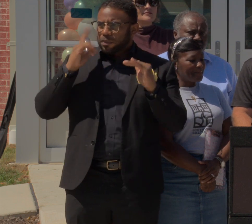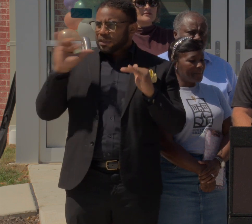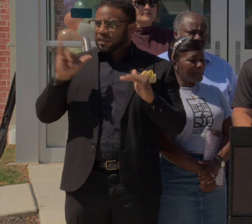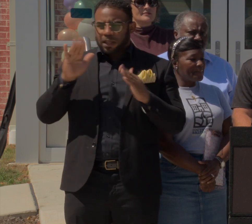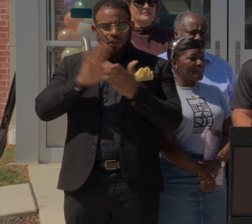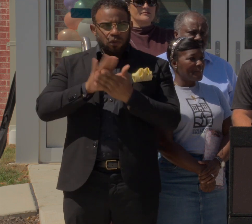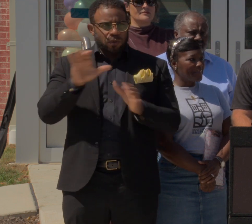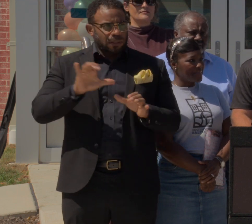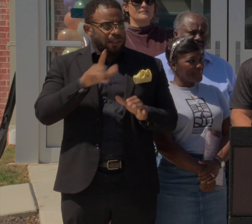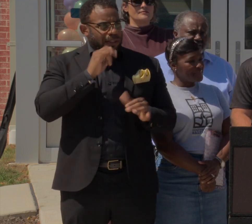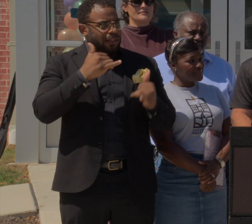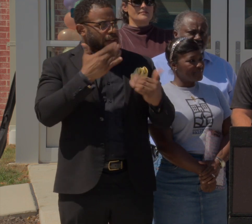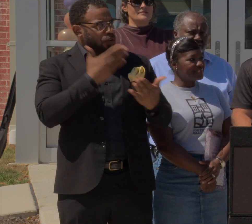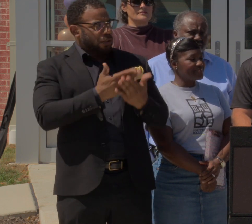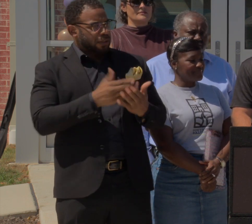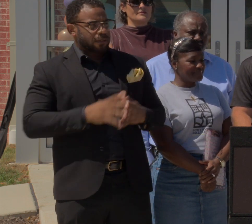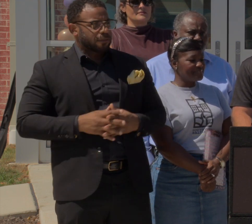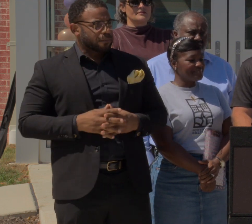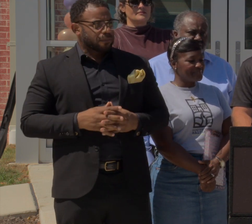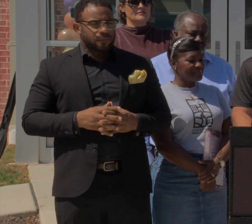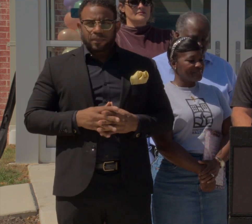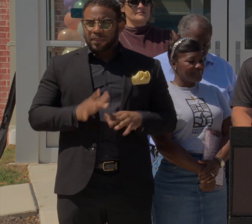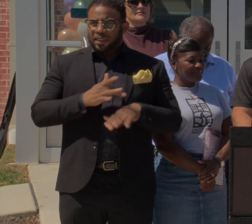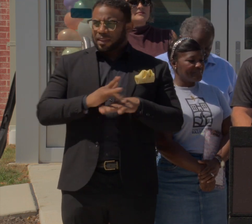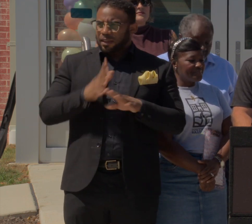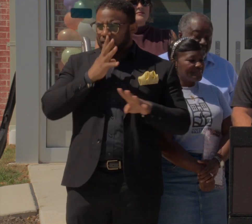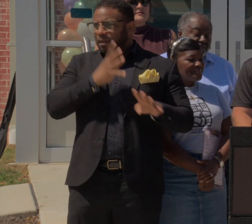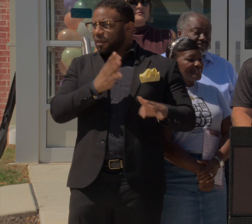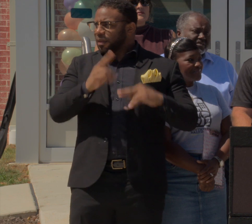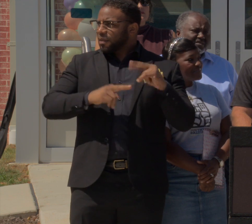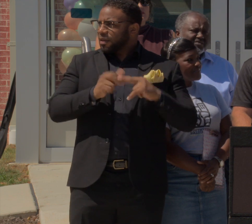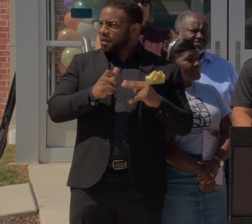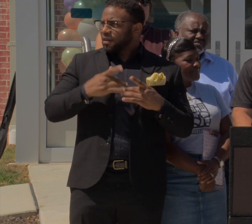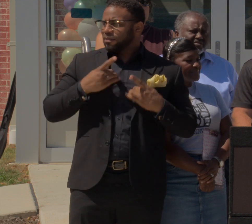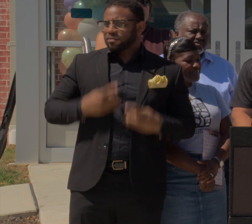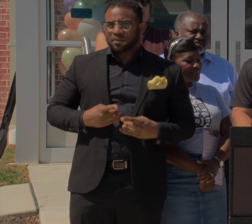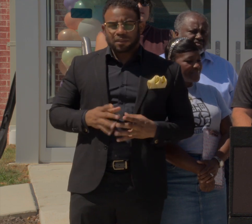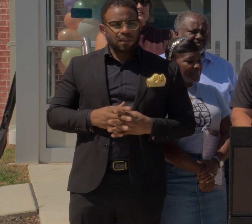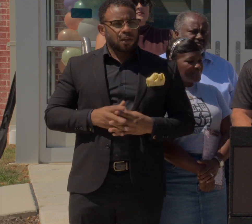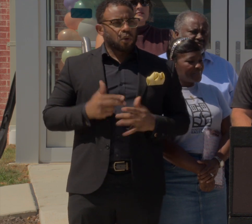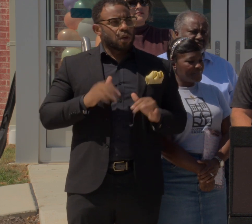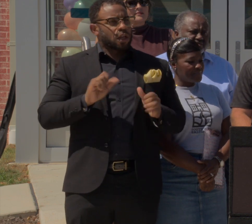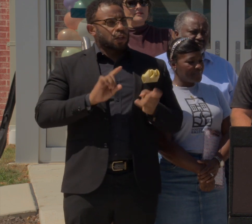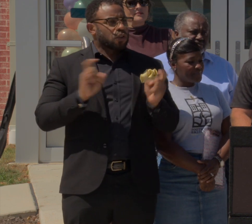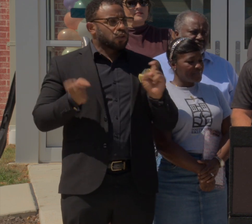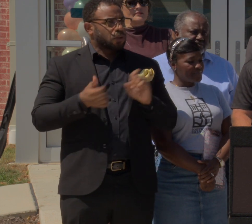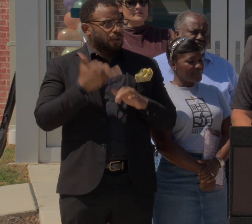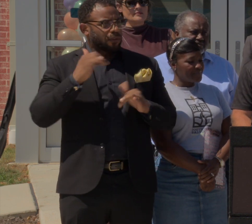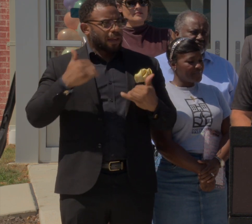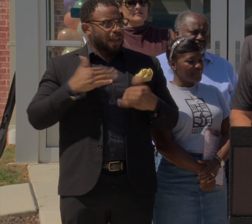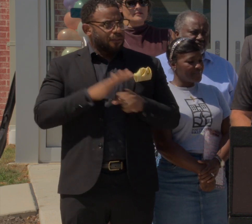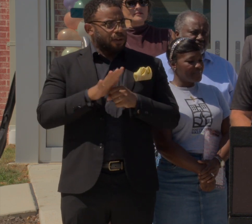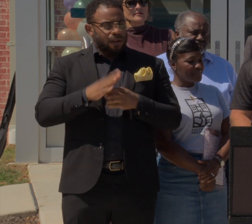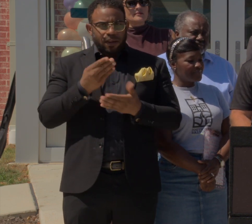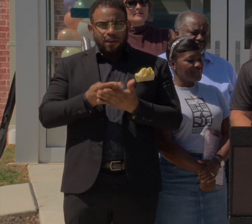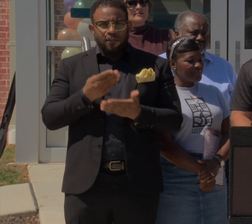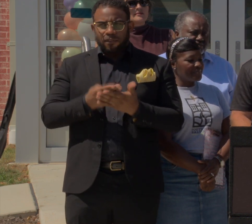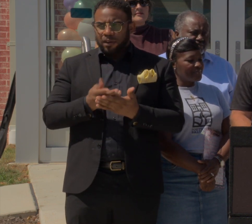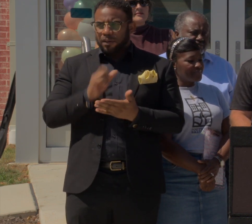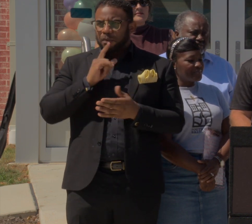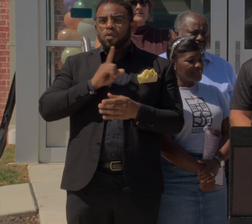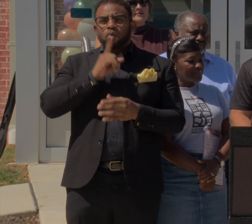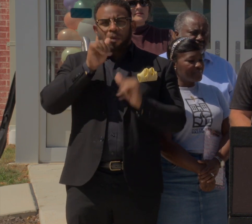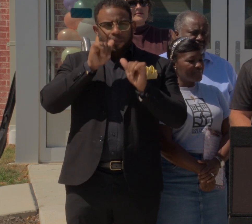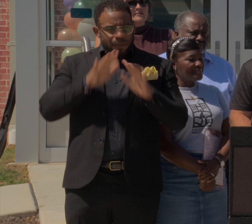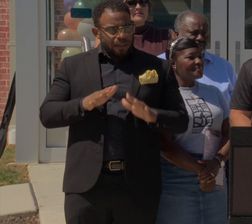like the school does, that there's still good in it. The empty, abandoned building is depressing. We could turn that around if we had enough funds, and it would be a